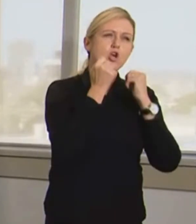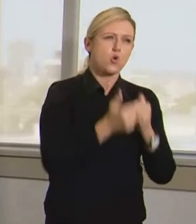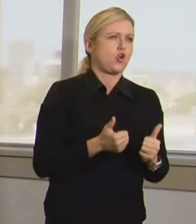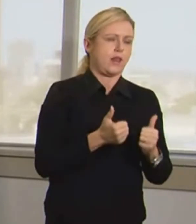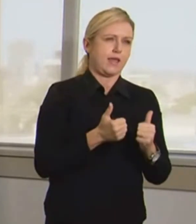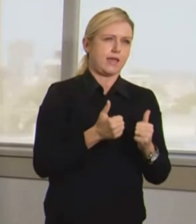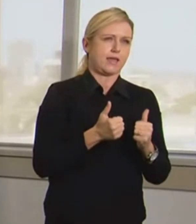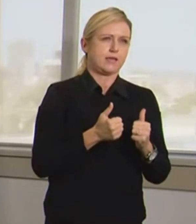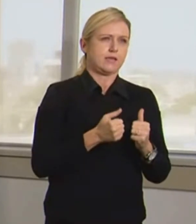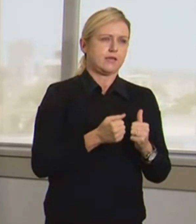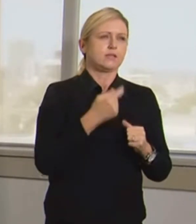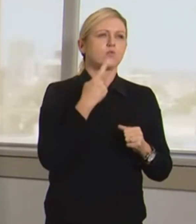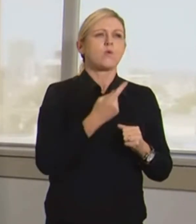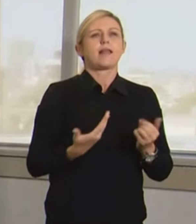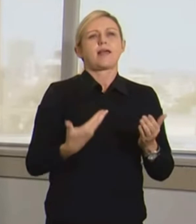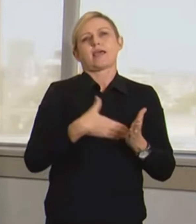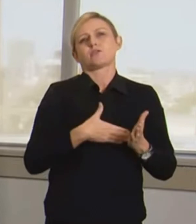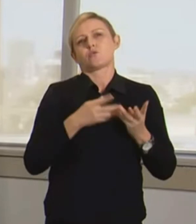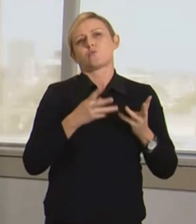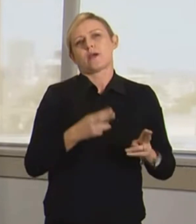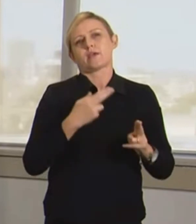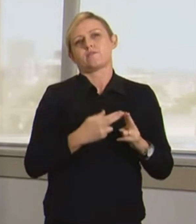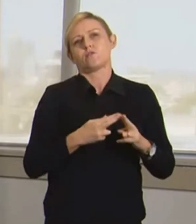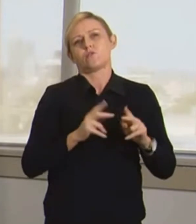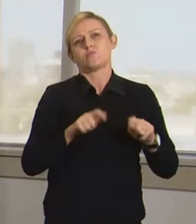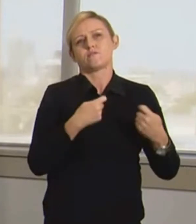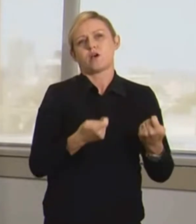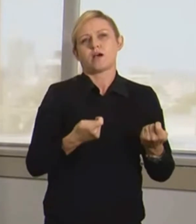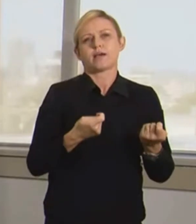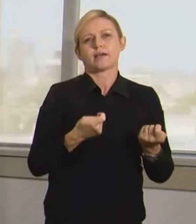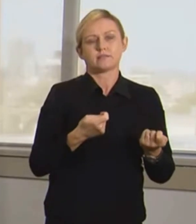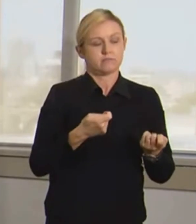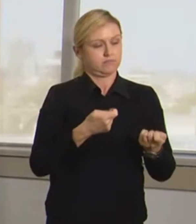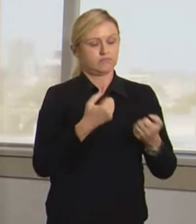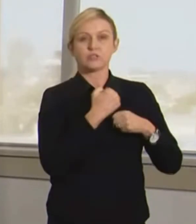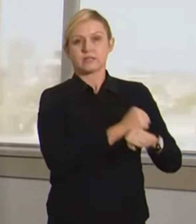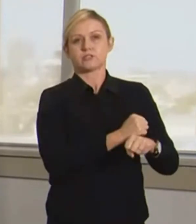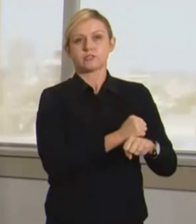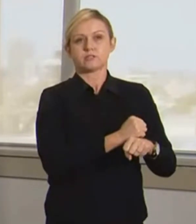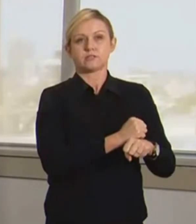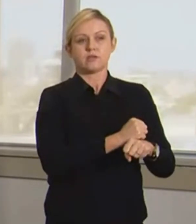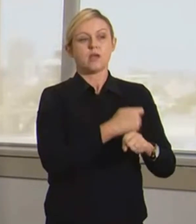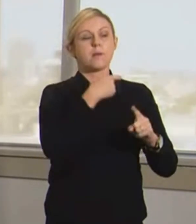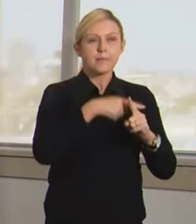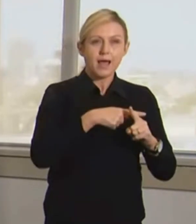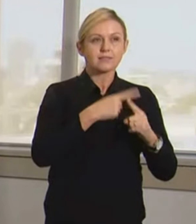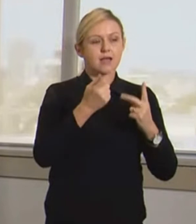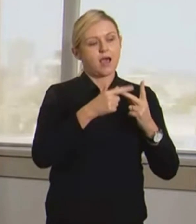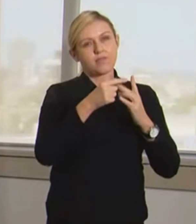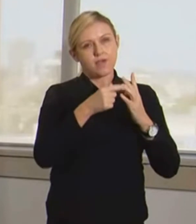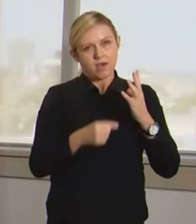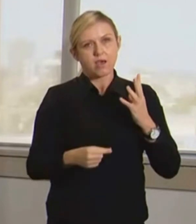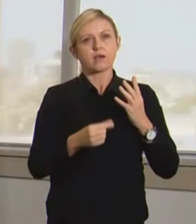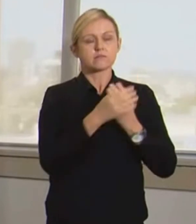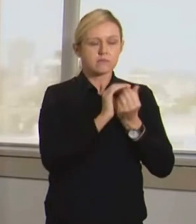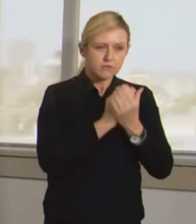It's one additional measure. It provides an additional safeguard, but combined with all of the other measures,